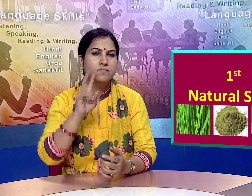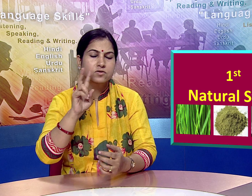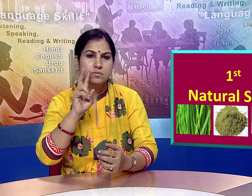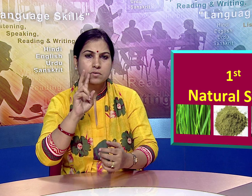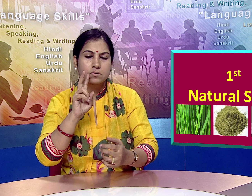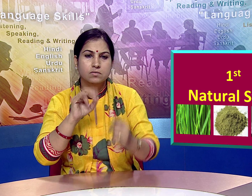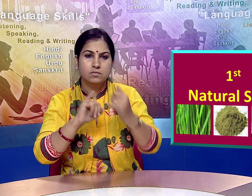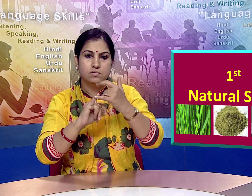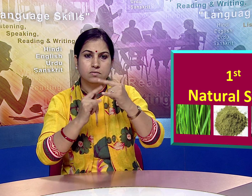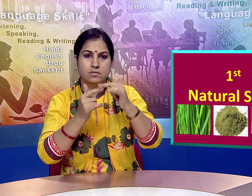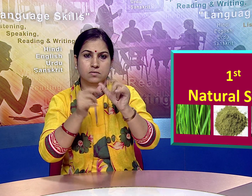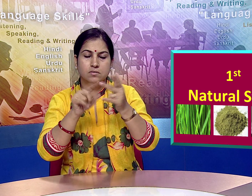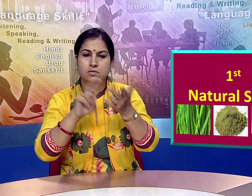Vegetable stains are those stains